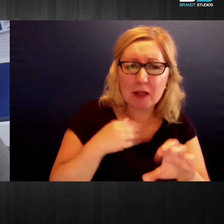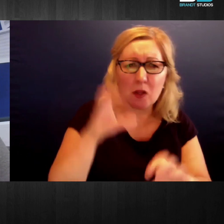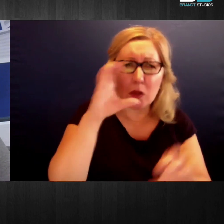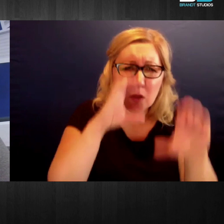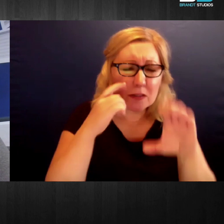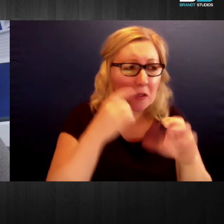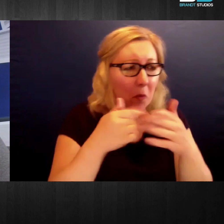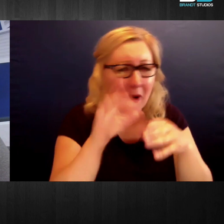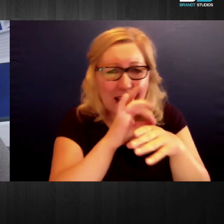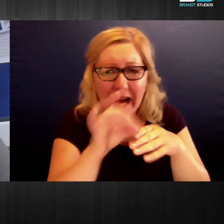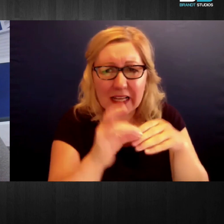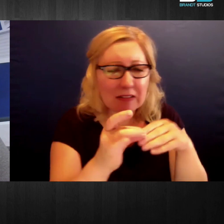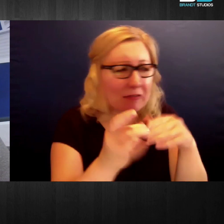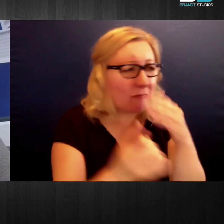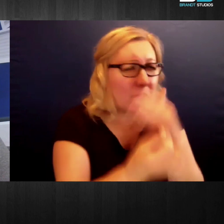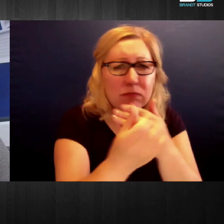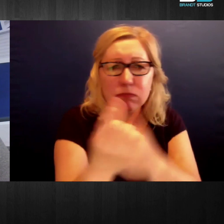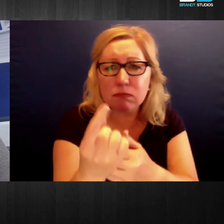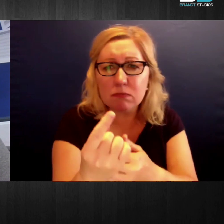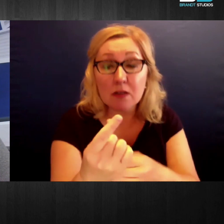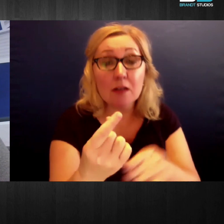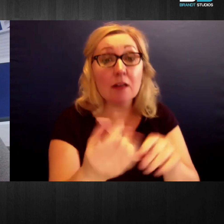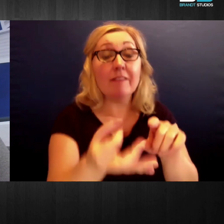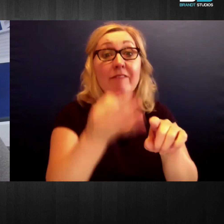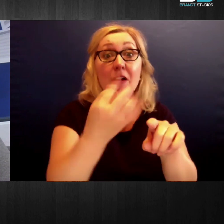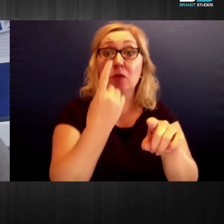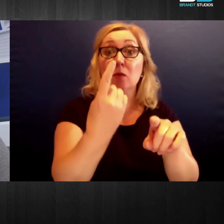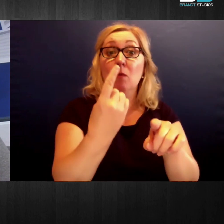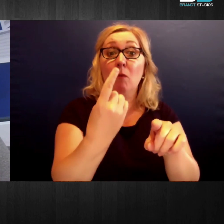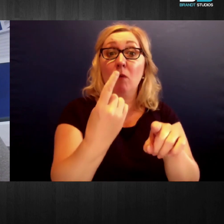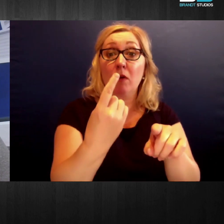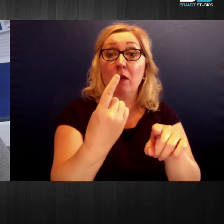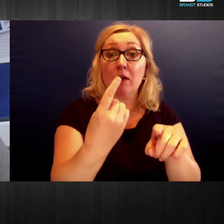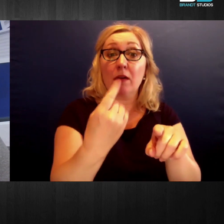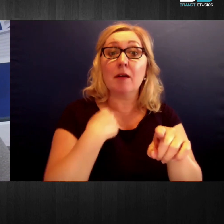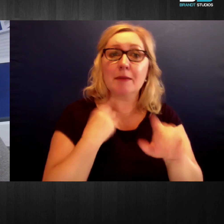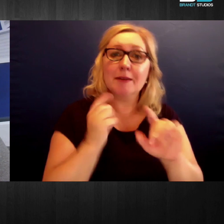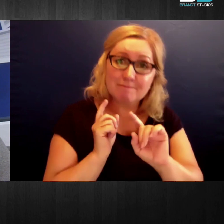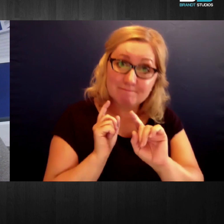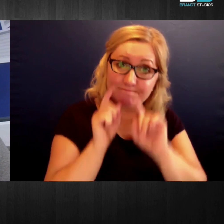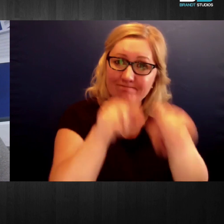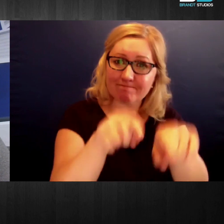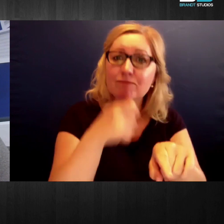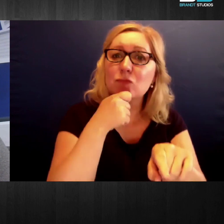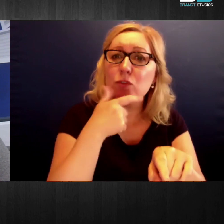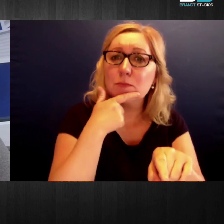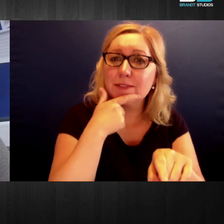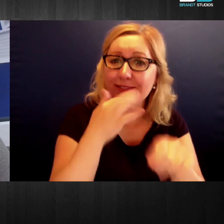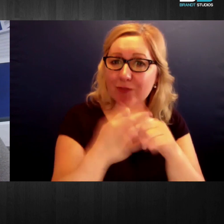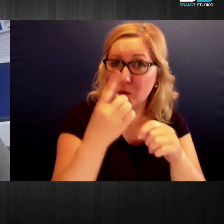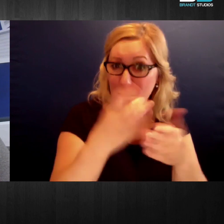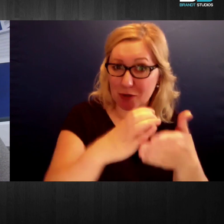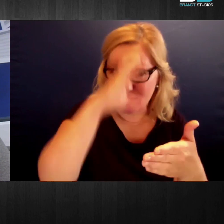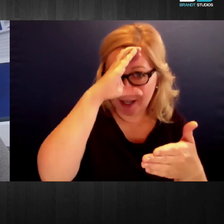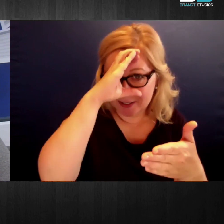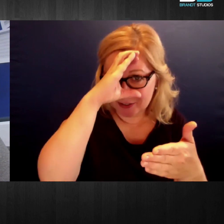student to Pulse College in Dublin, which is a college based in Windmill Lane